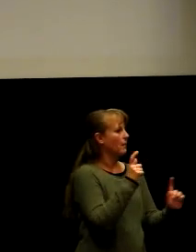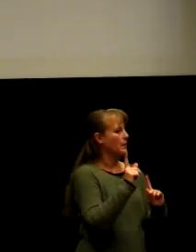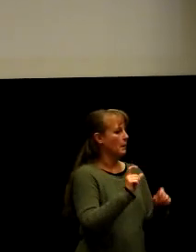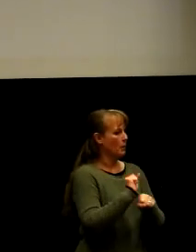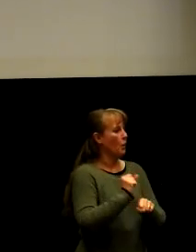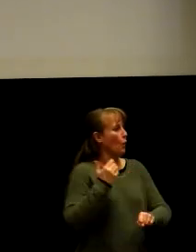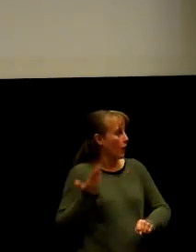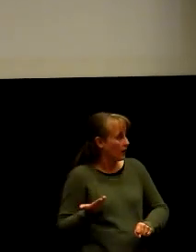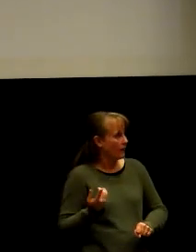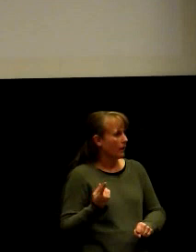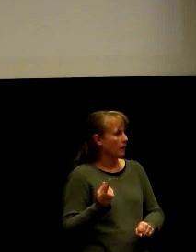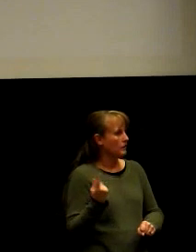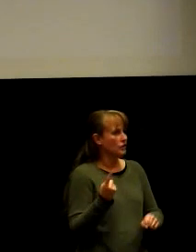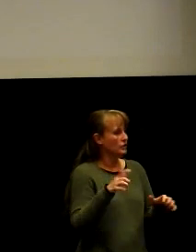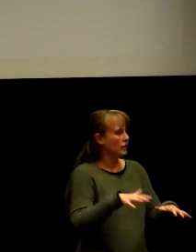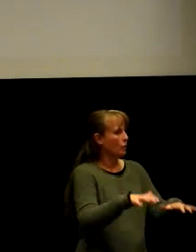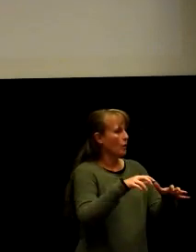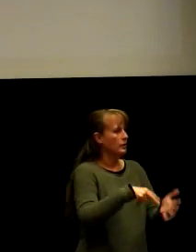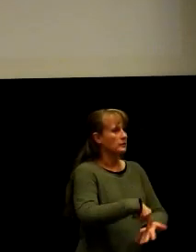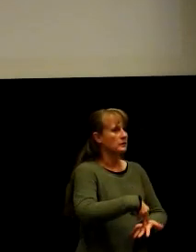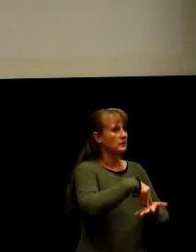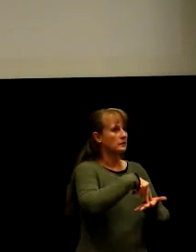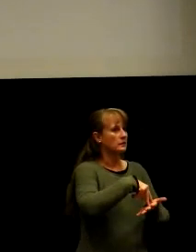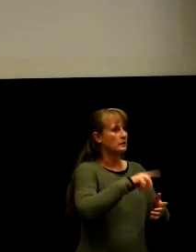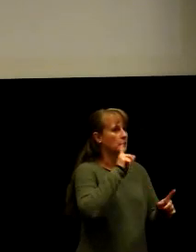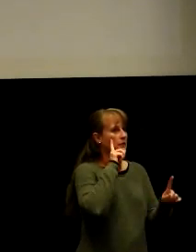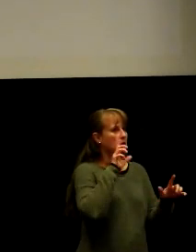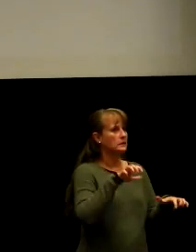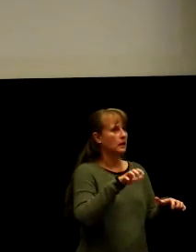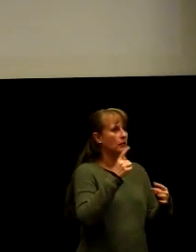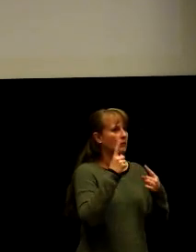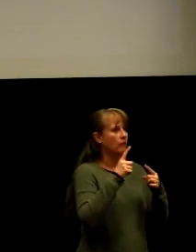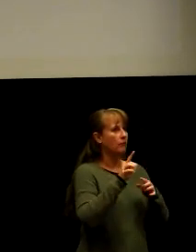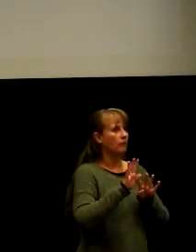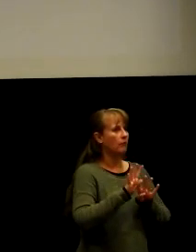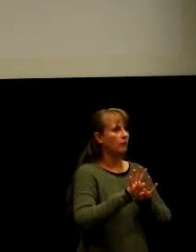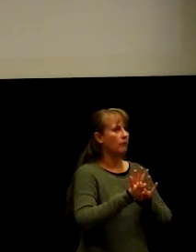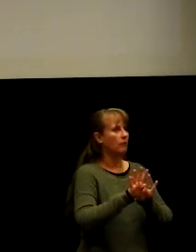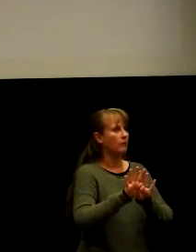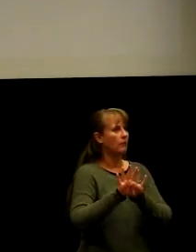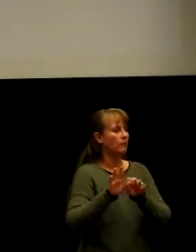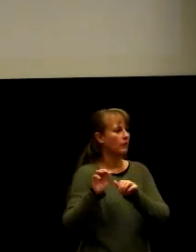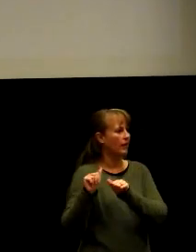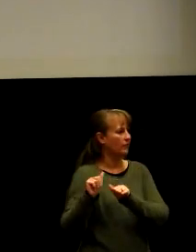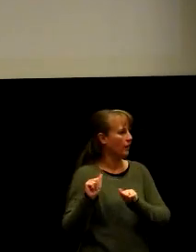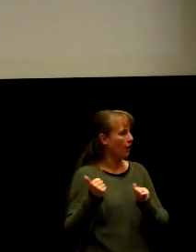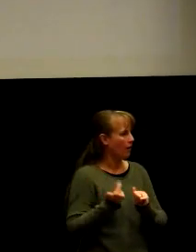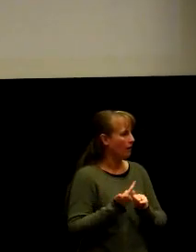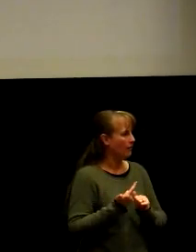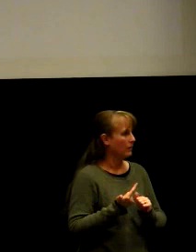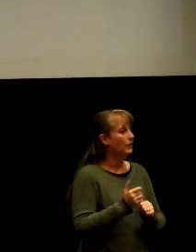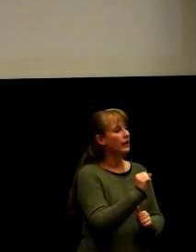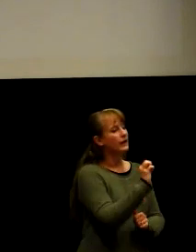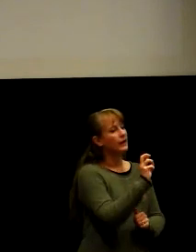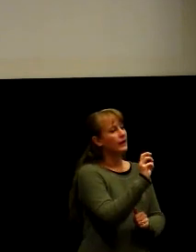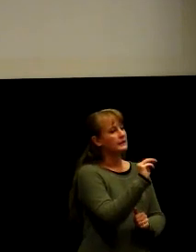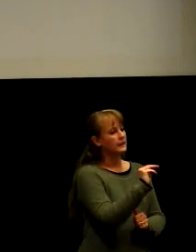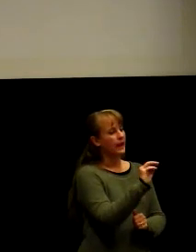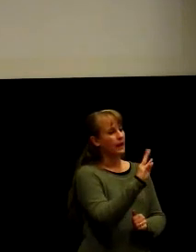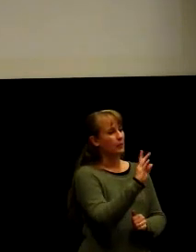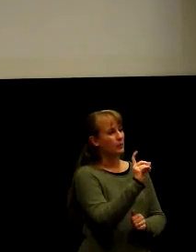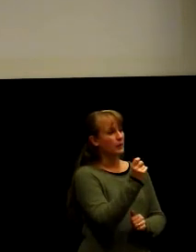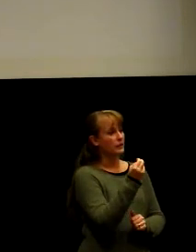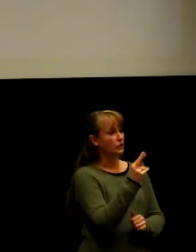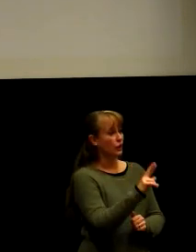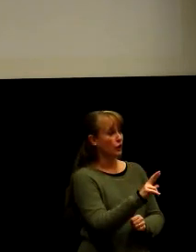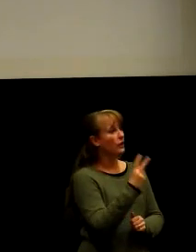The audience just rose, stunned and thoughtful, and shuffled out to the pavement." Sam Lesner